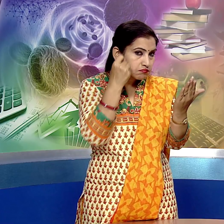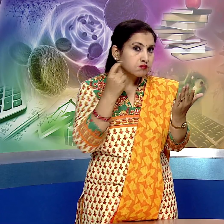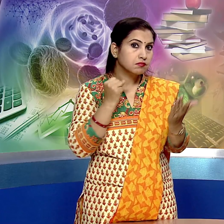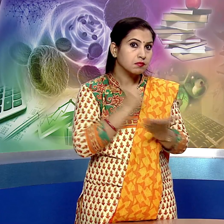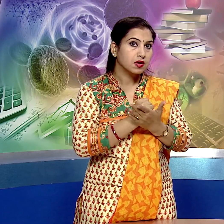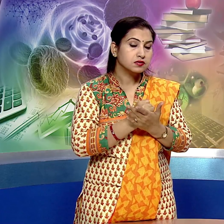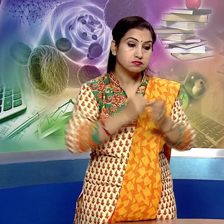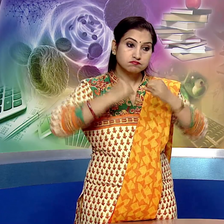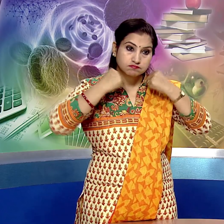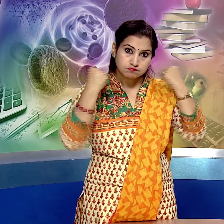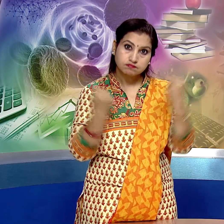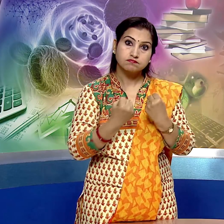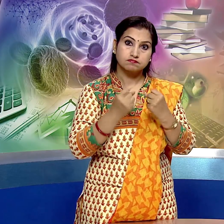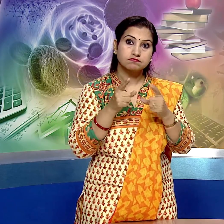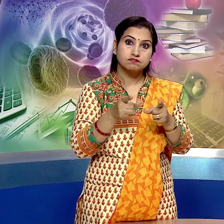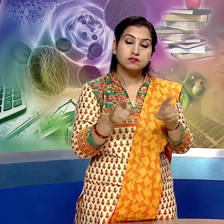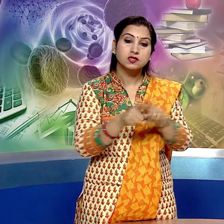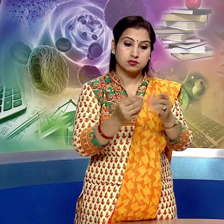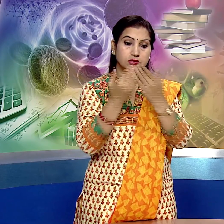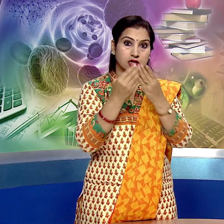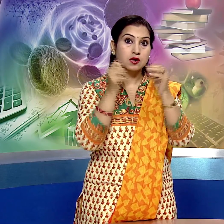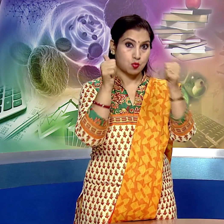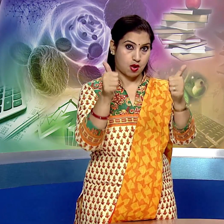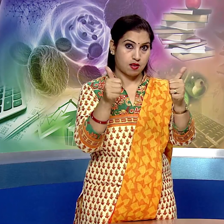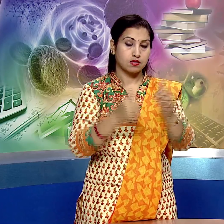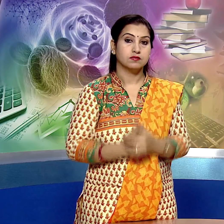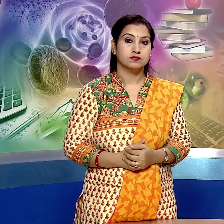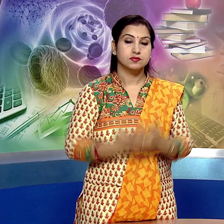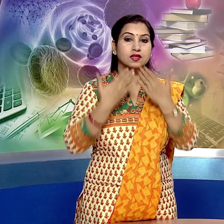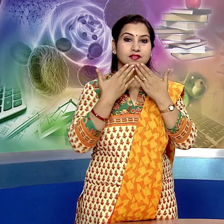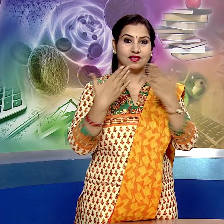Work hard and study well. Thank you.